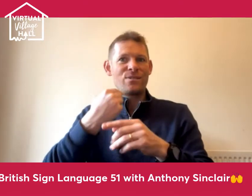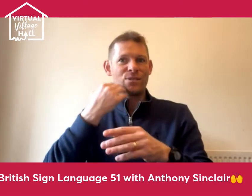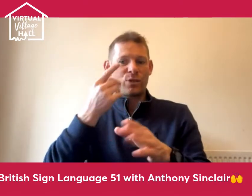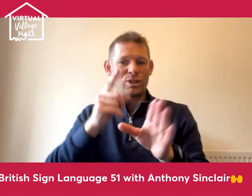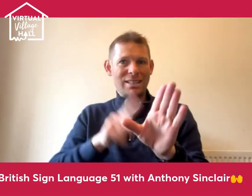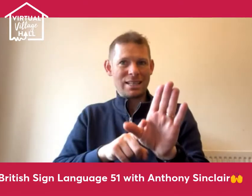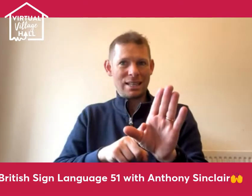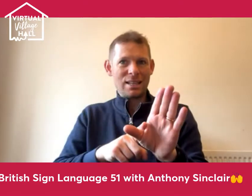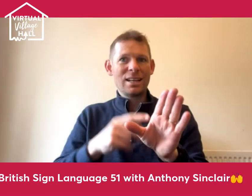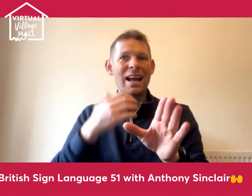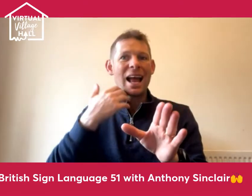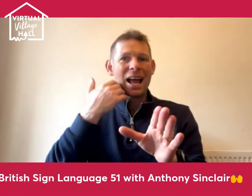So